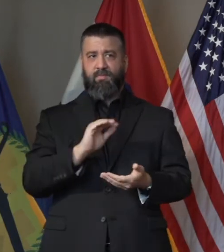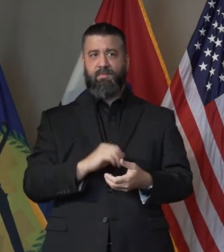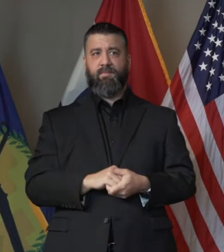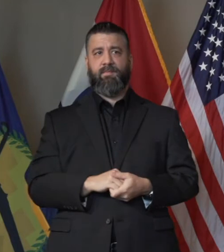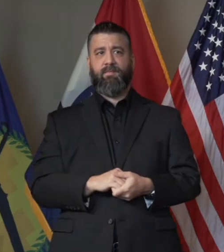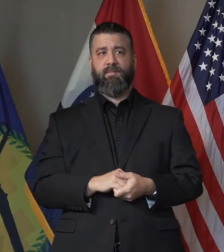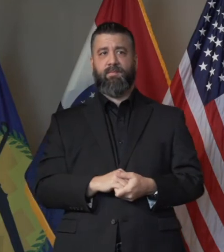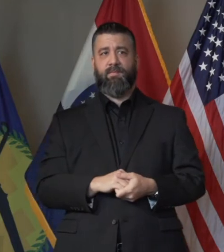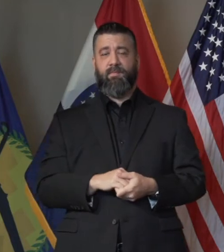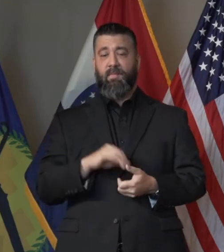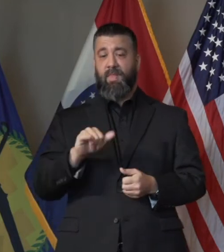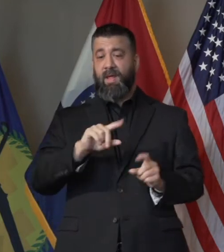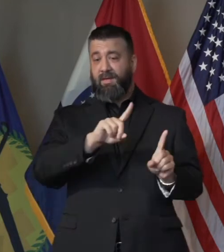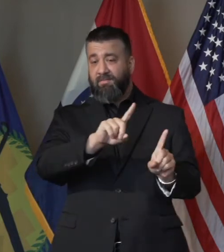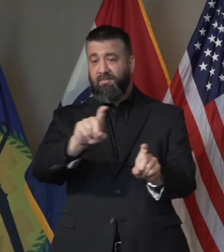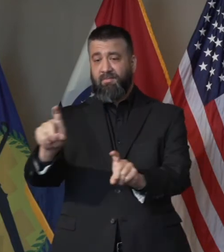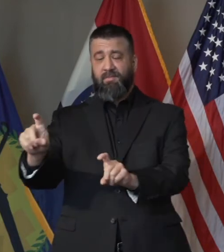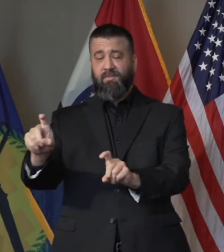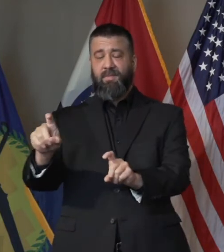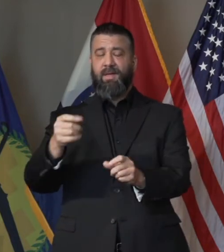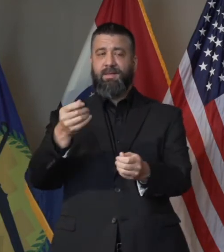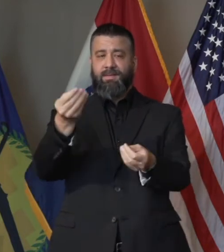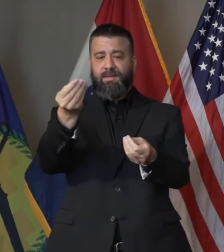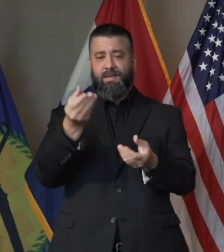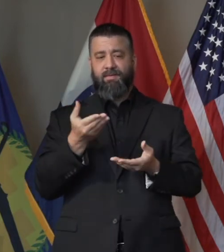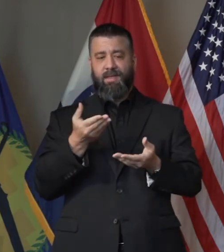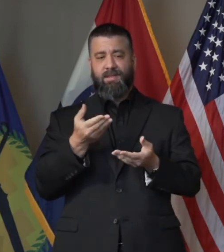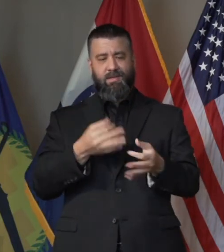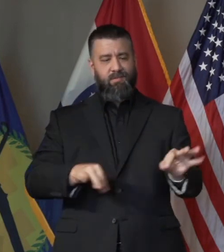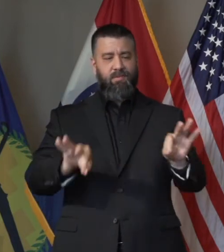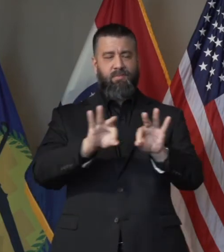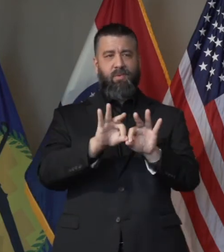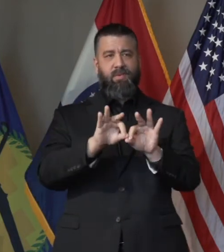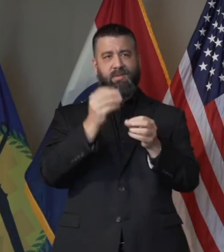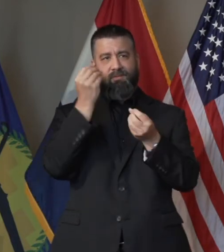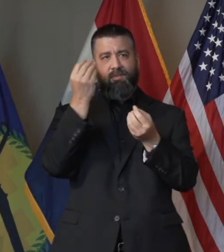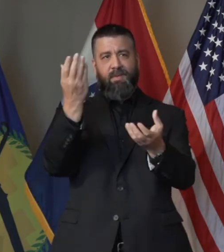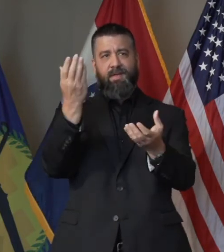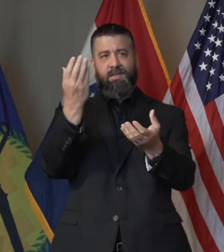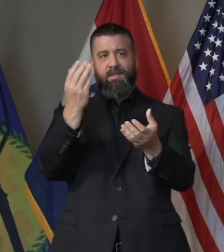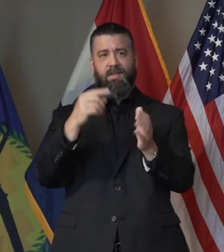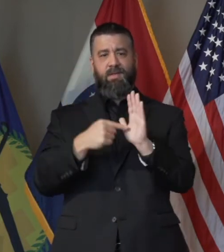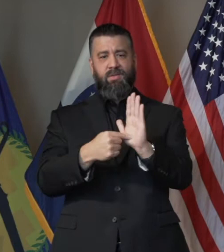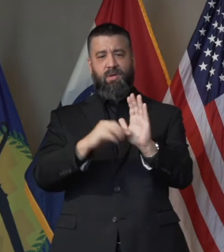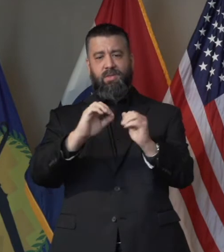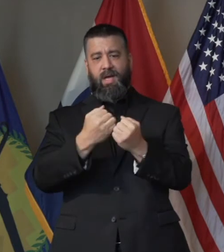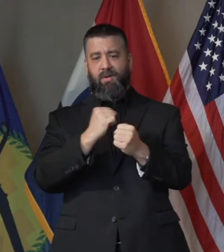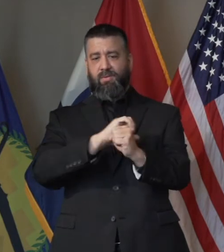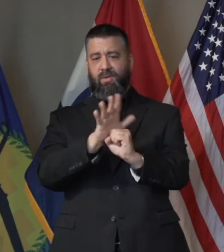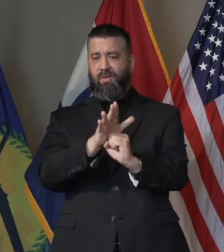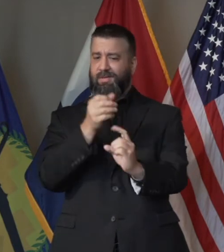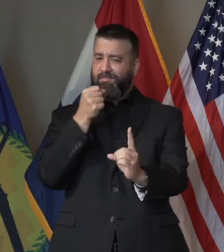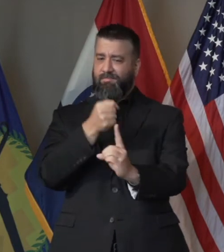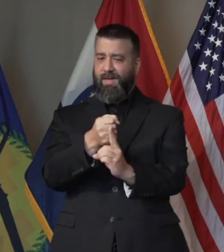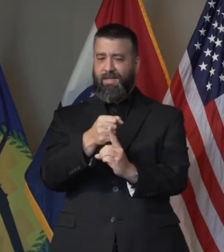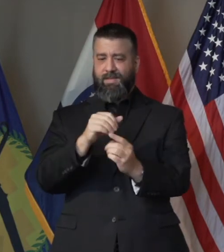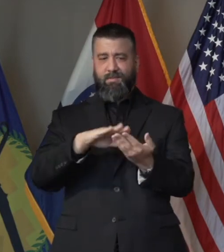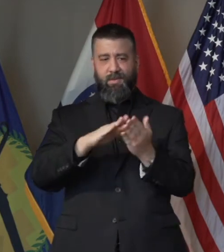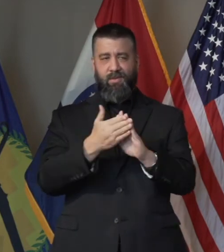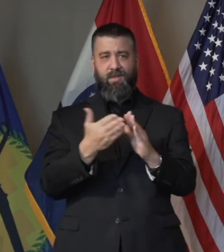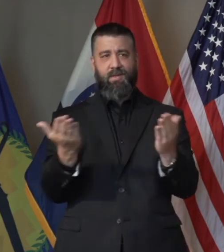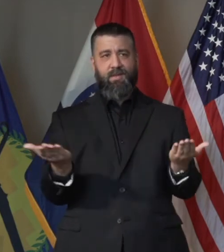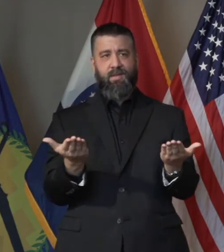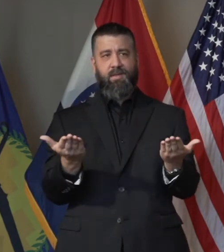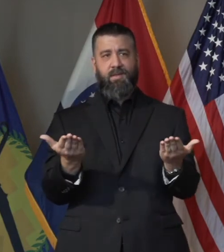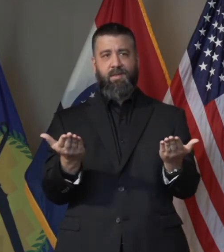This survey gives us critical information for the understanding of the impact of COVID-19 in the community in making decisions on how to shape